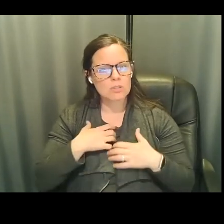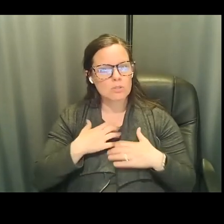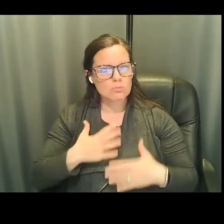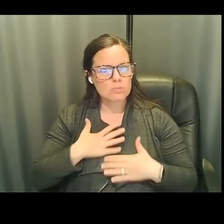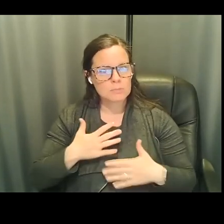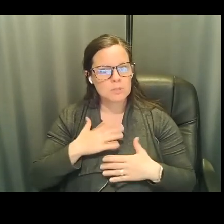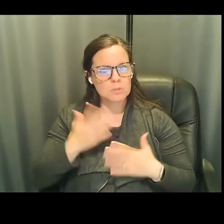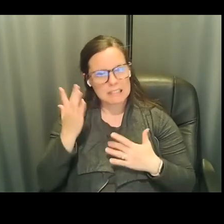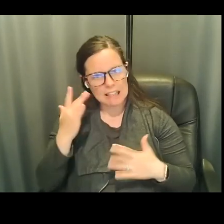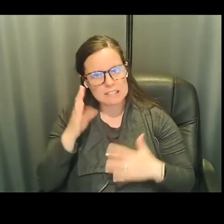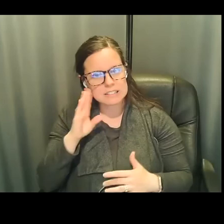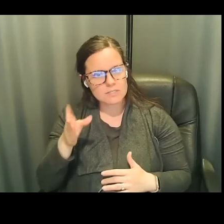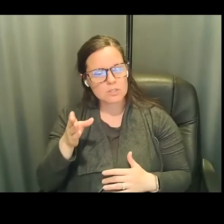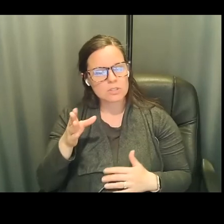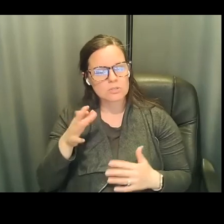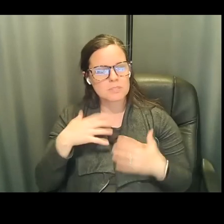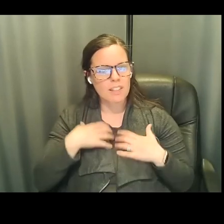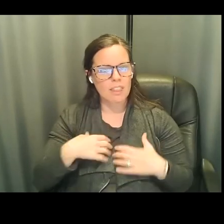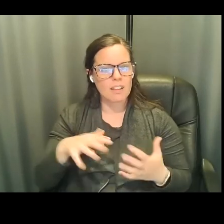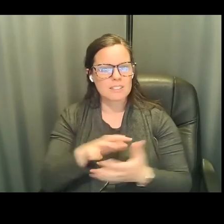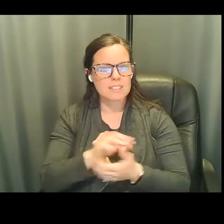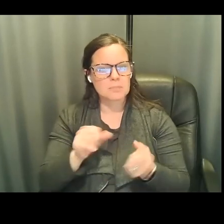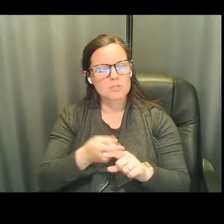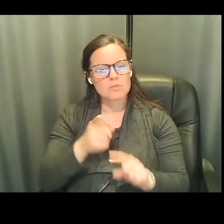because their lungs were damaged with the coronavirus.